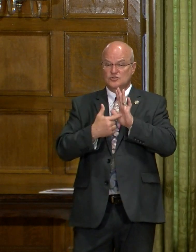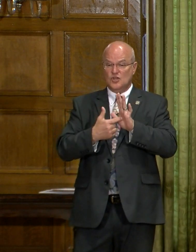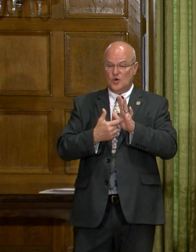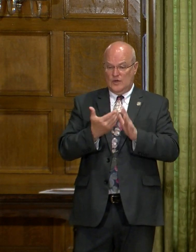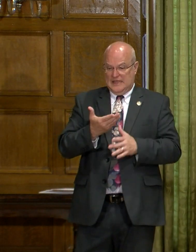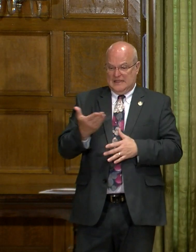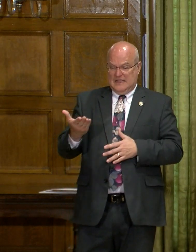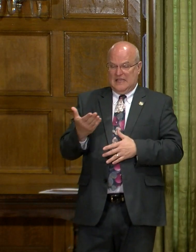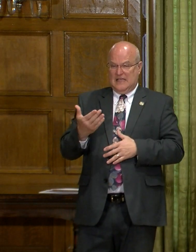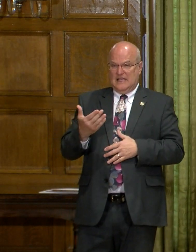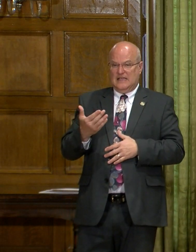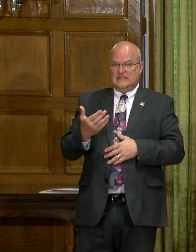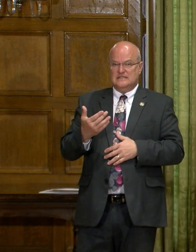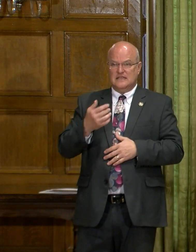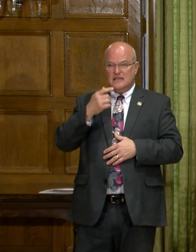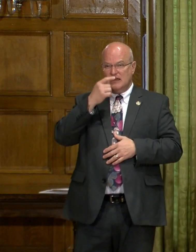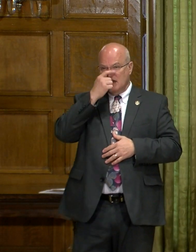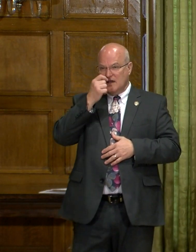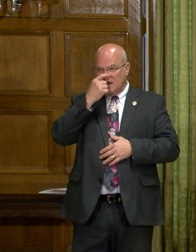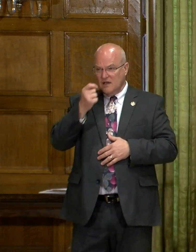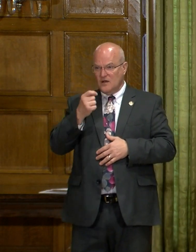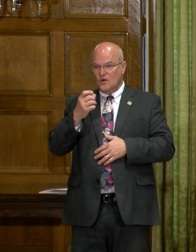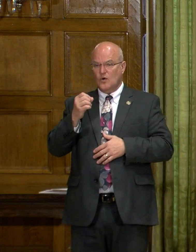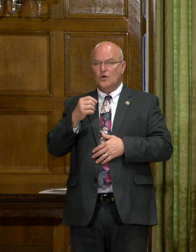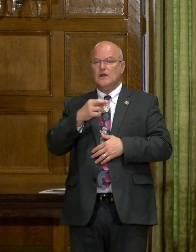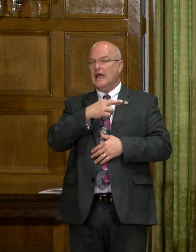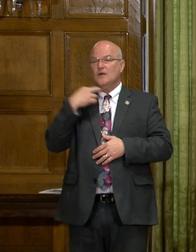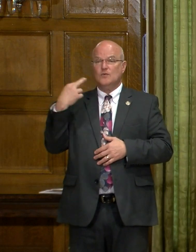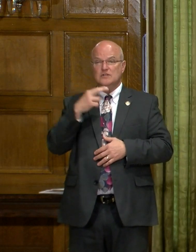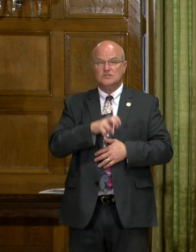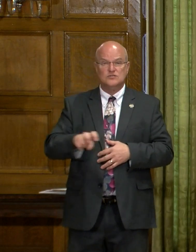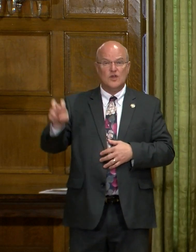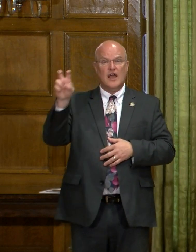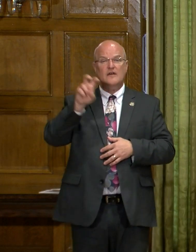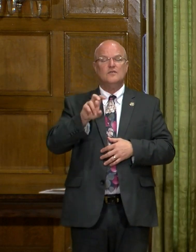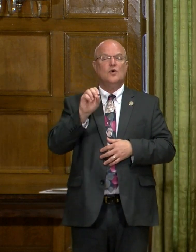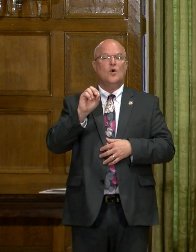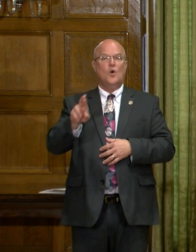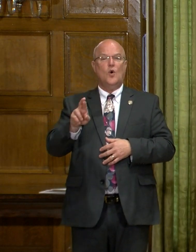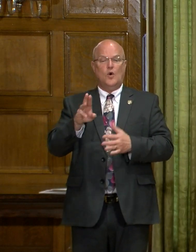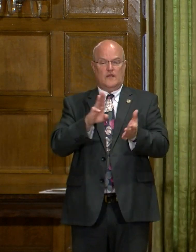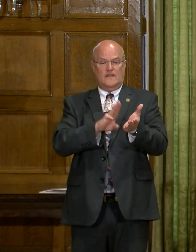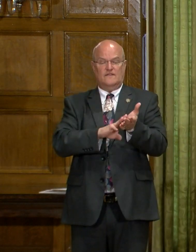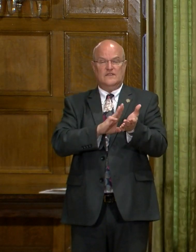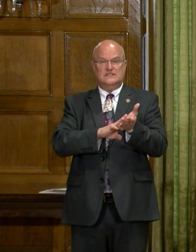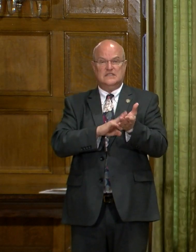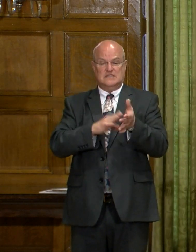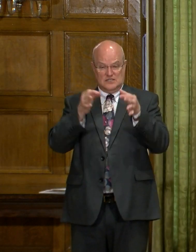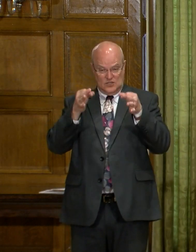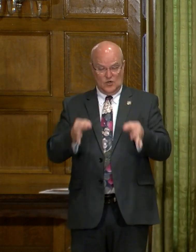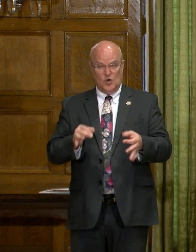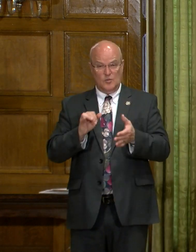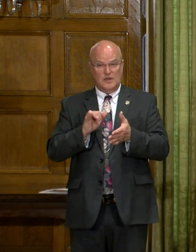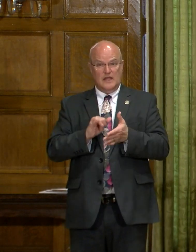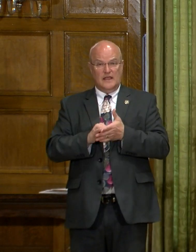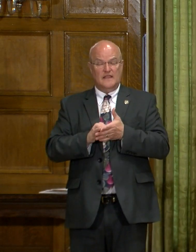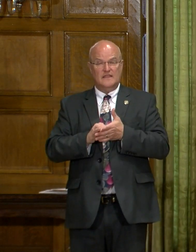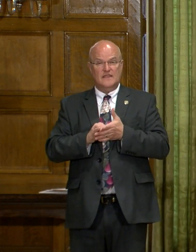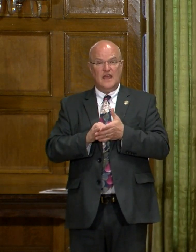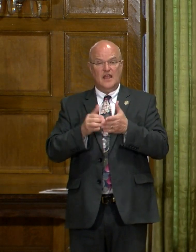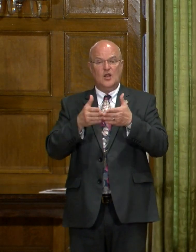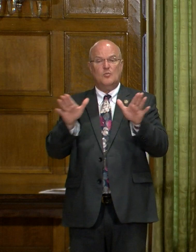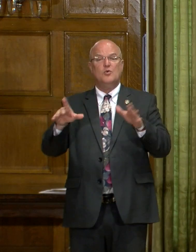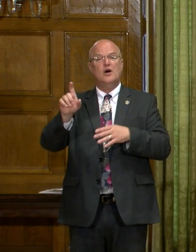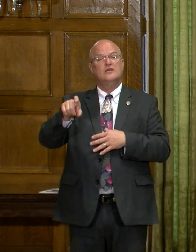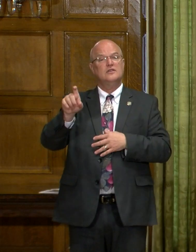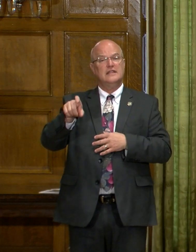symptomatic, if you have done some at-risk travel, or the physician determines that there is a